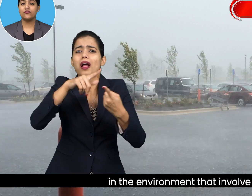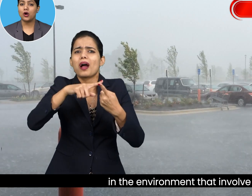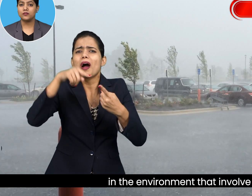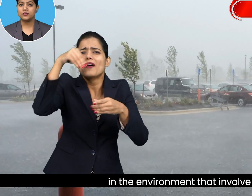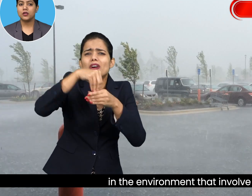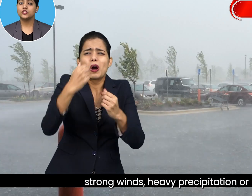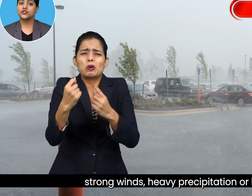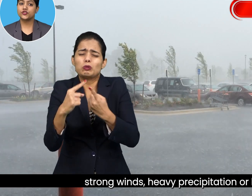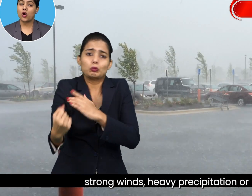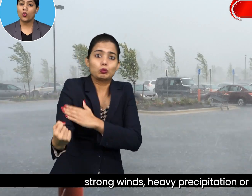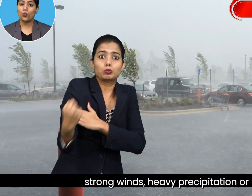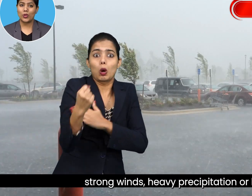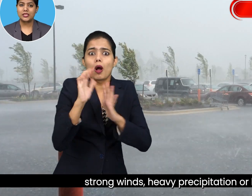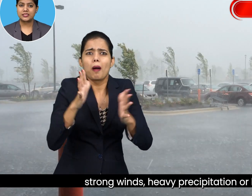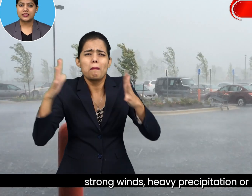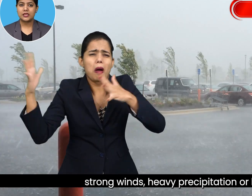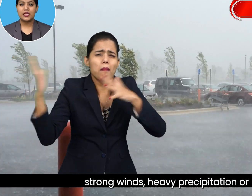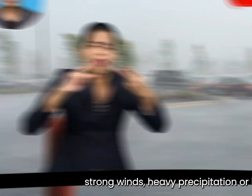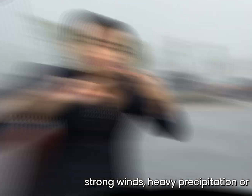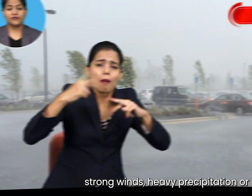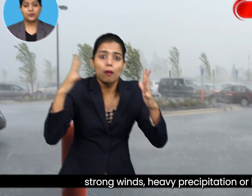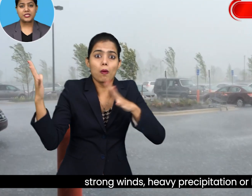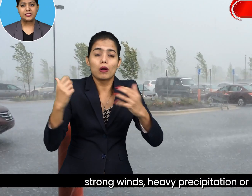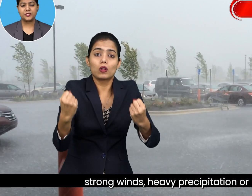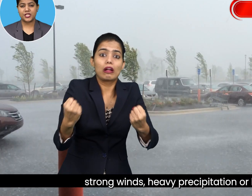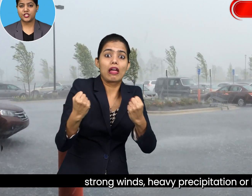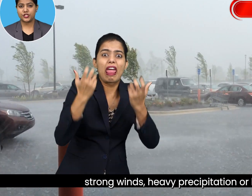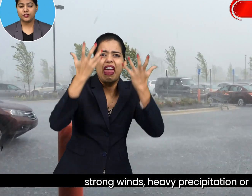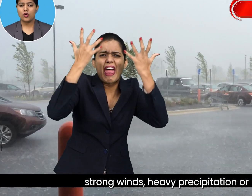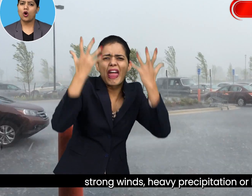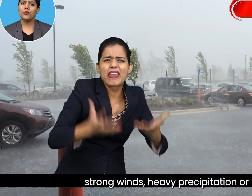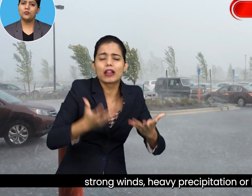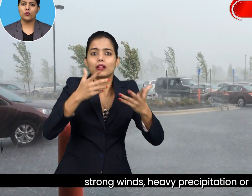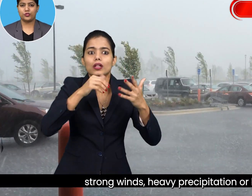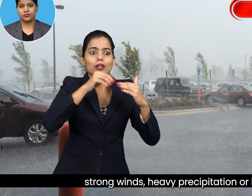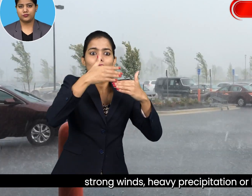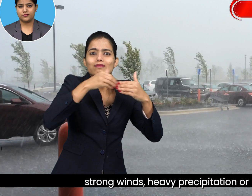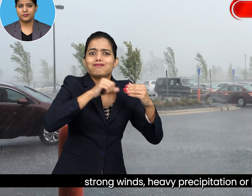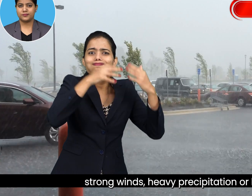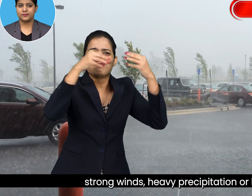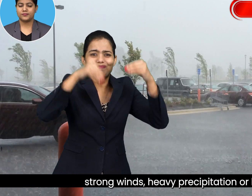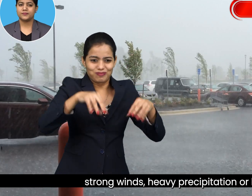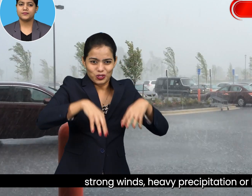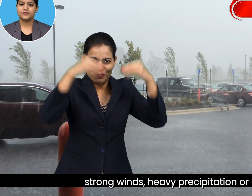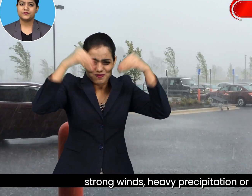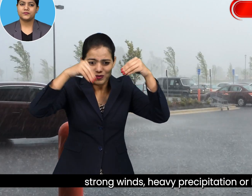that involves strong winds, heavy precipitation, or both.